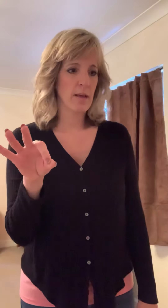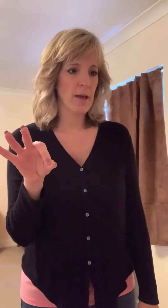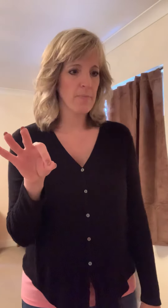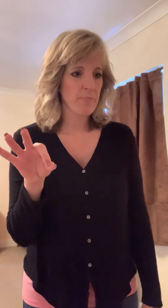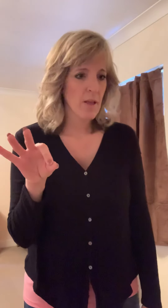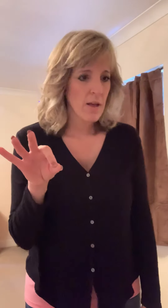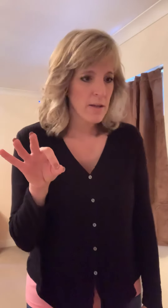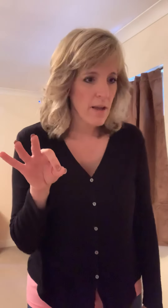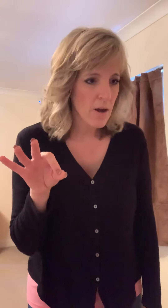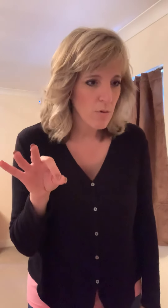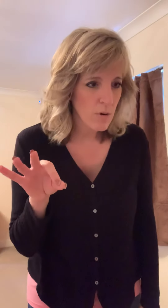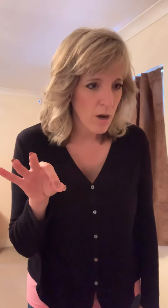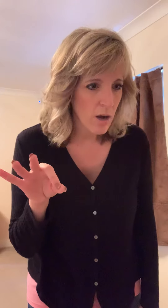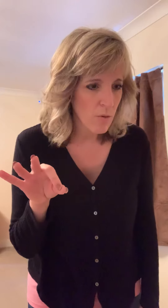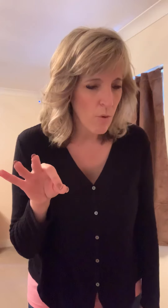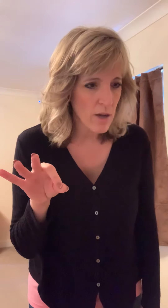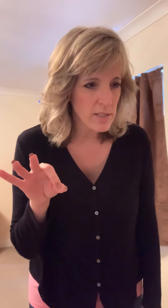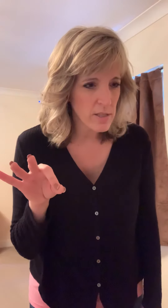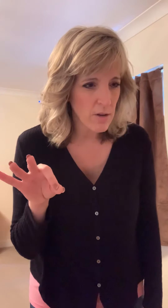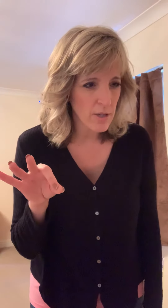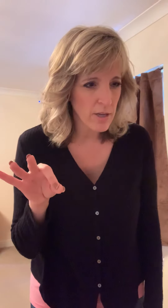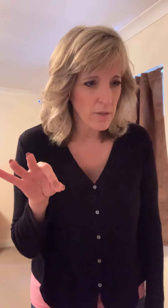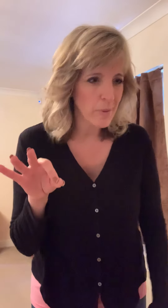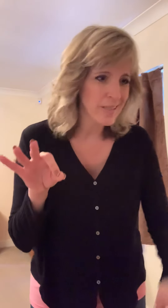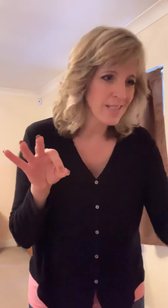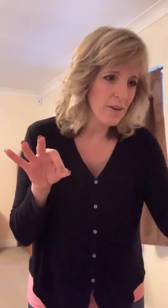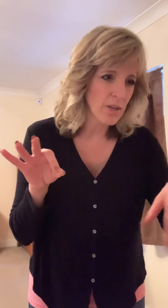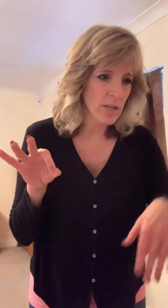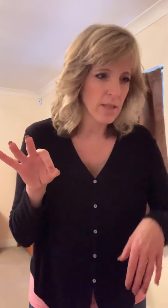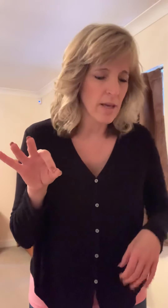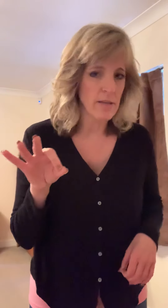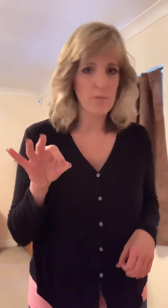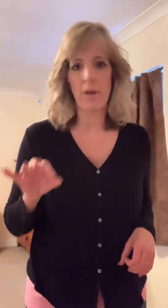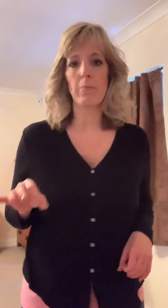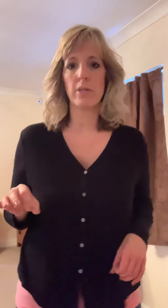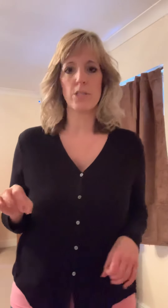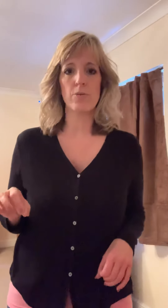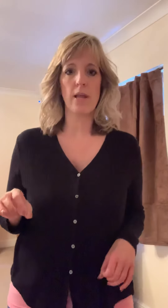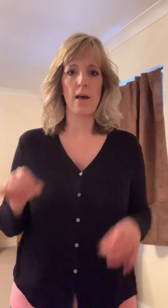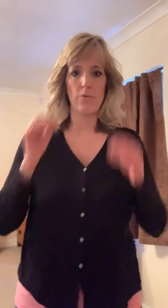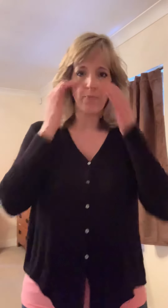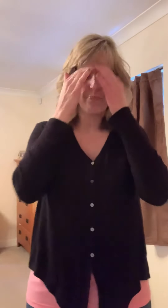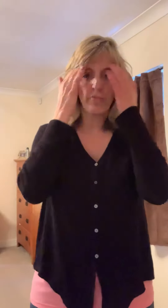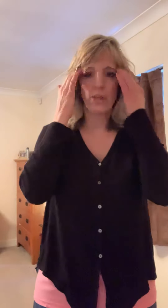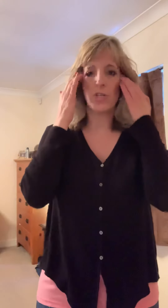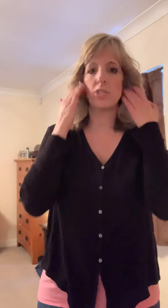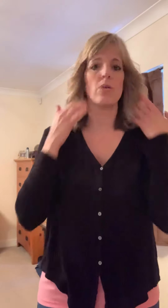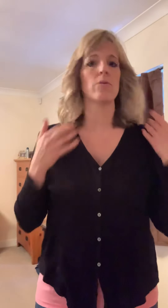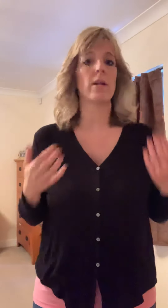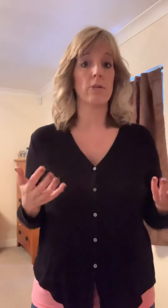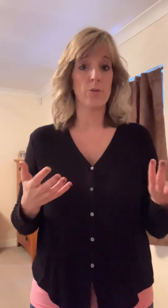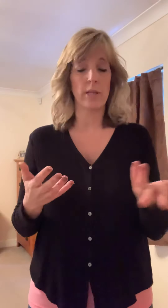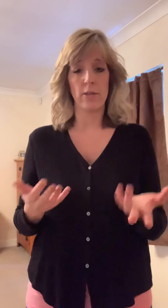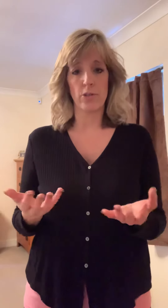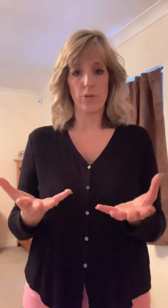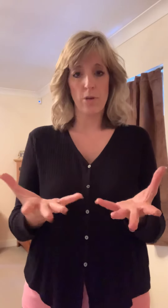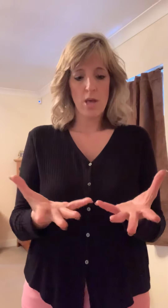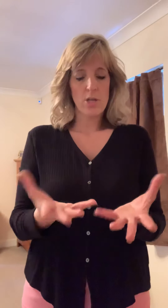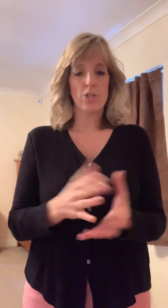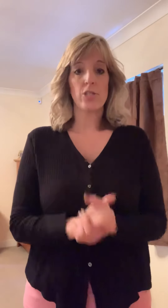Okay. Now, want is on here, but it's down here at the end. But I'm going to do it now just so, and I'll do it later too, just